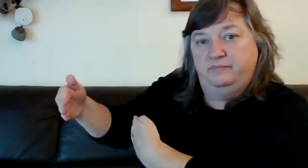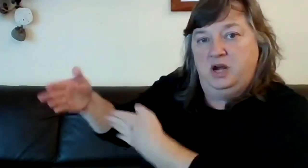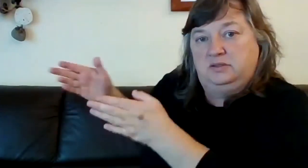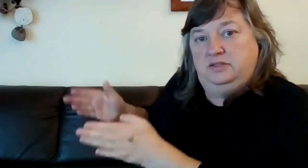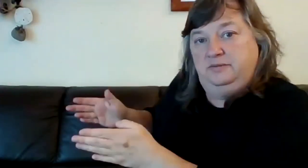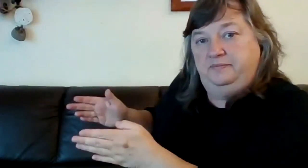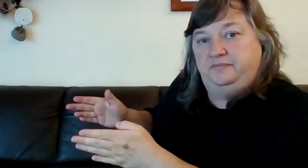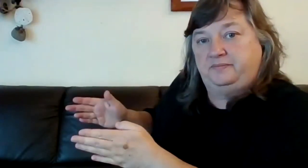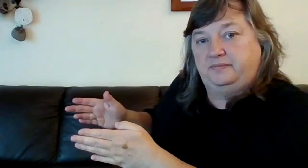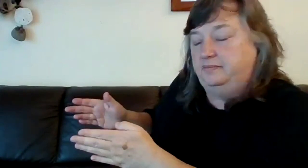Box.